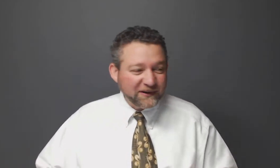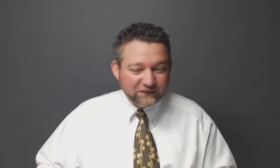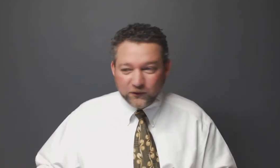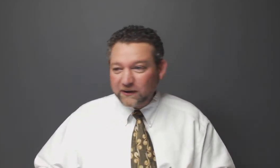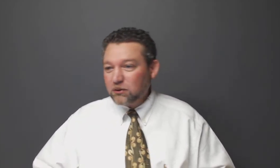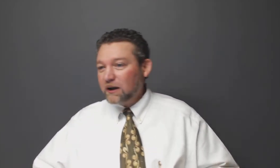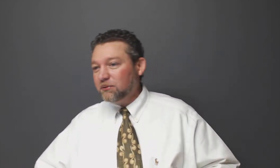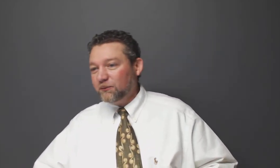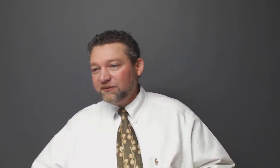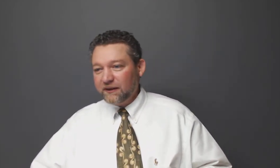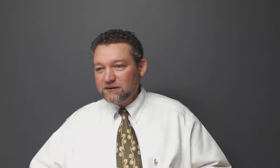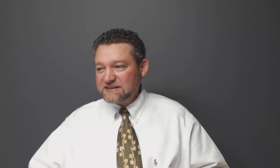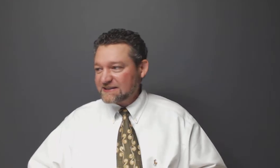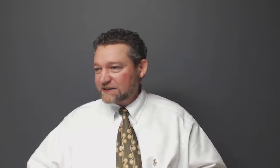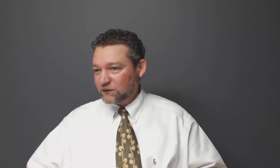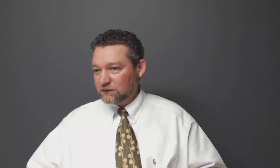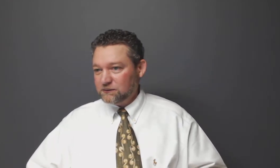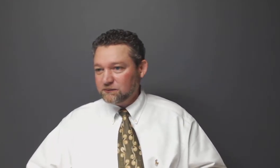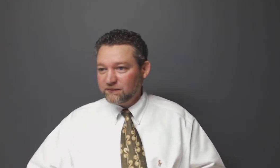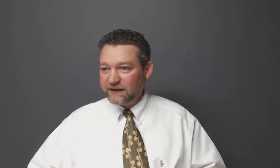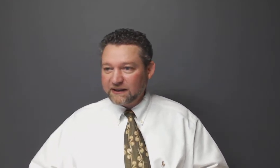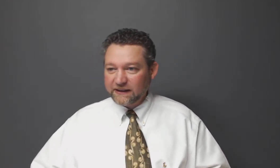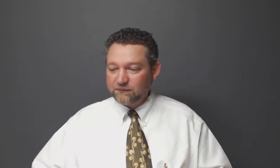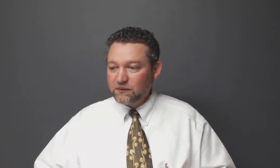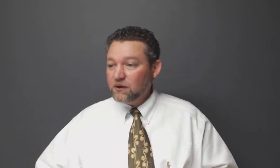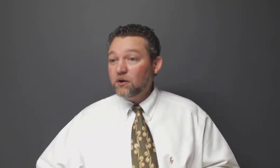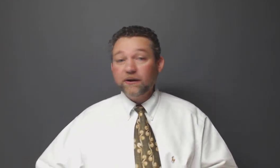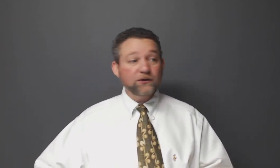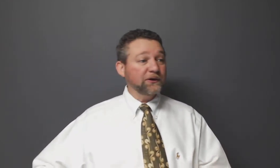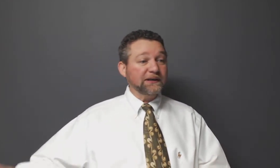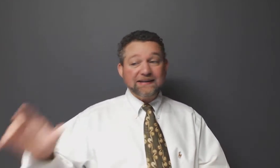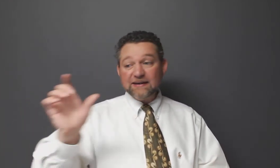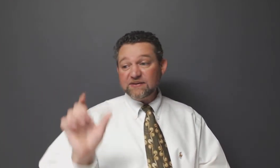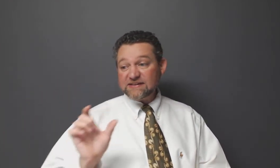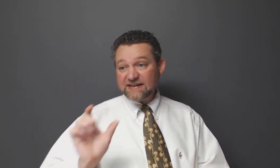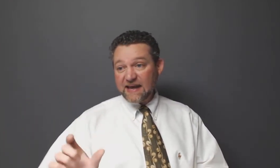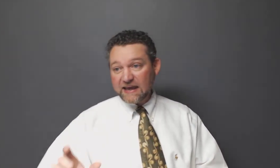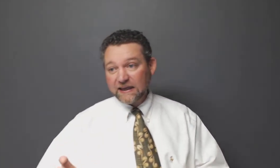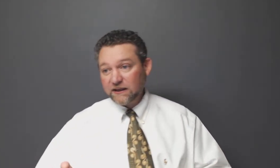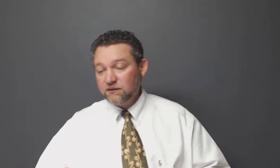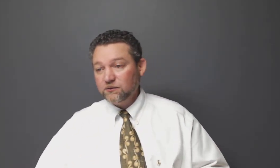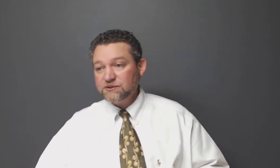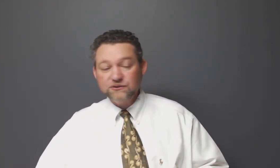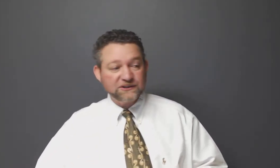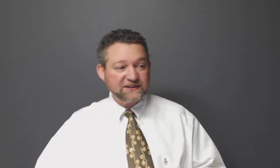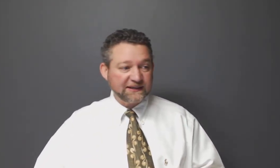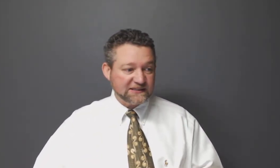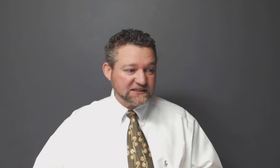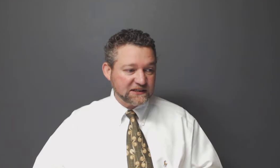have a great problem with that steel. They claim, okay, during David's day, there was no such thing as